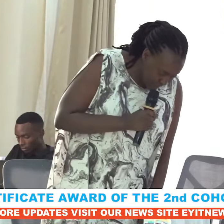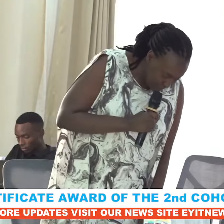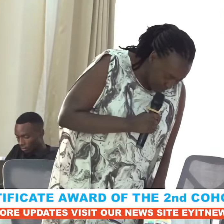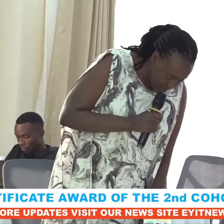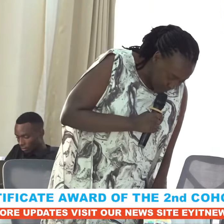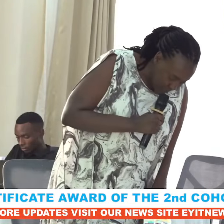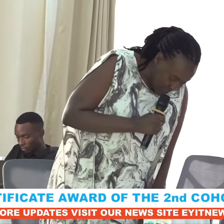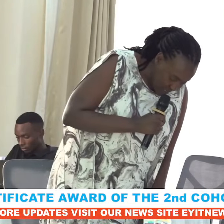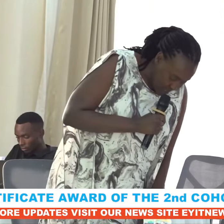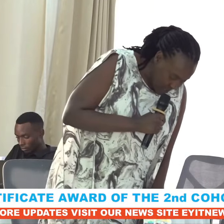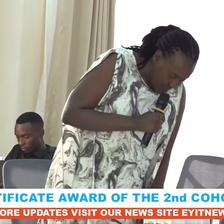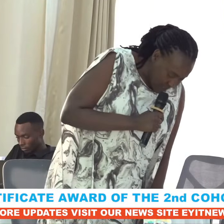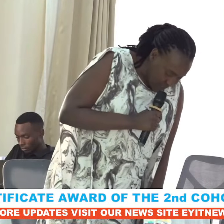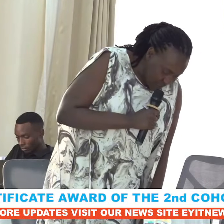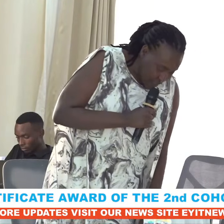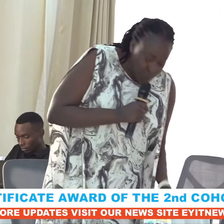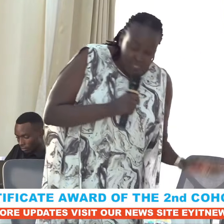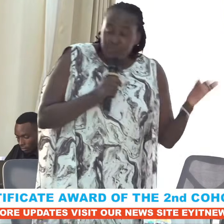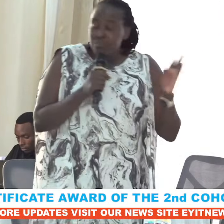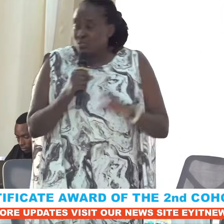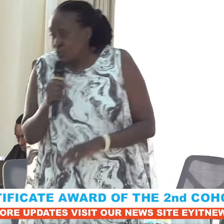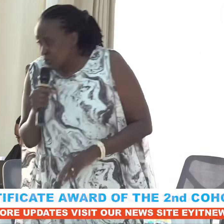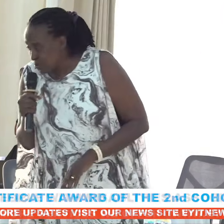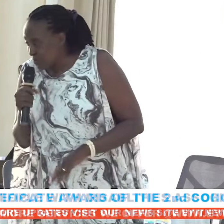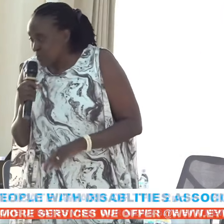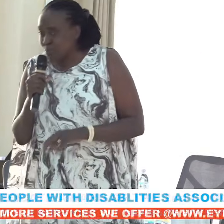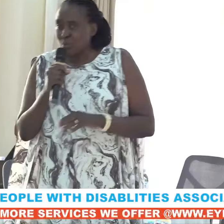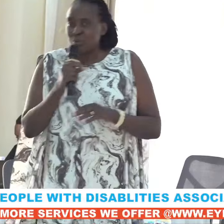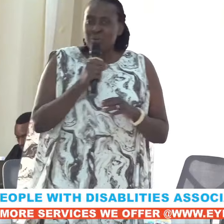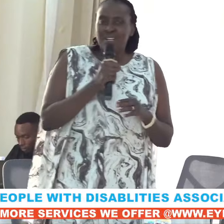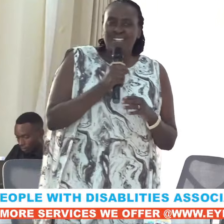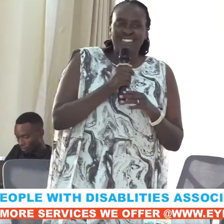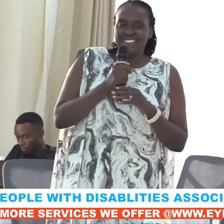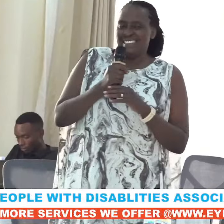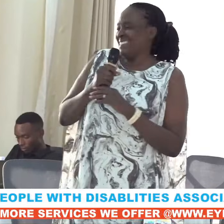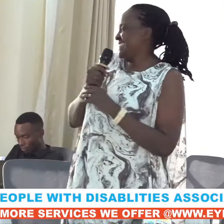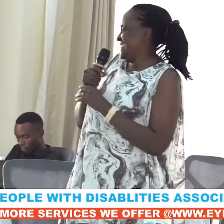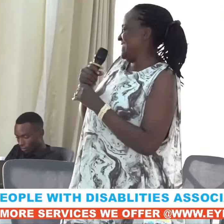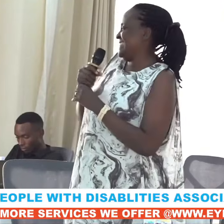communicate. Now let me go to protocol.